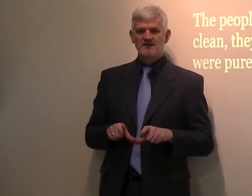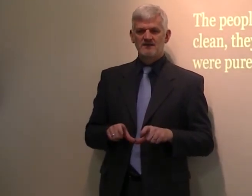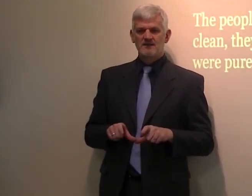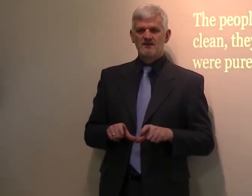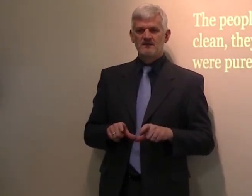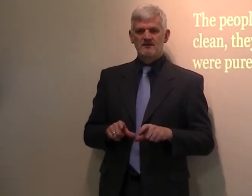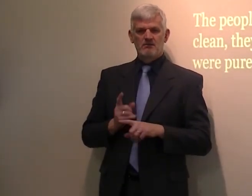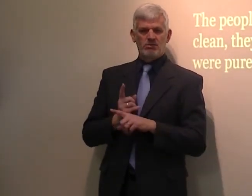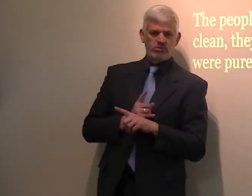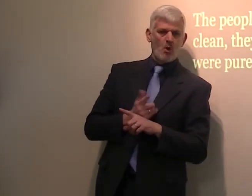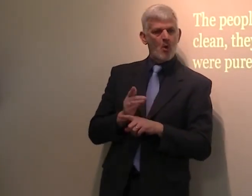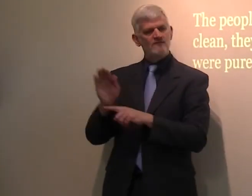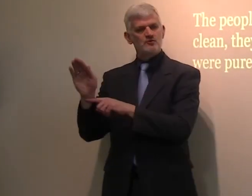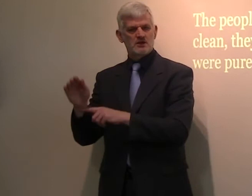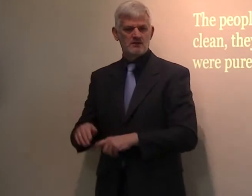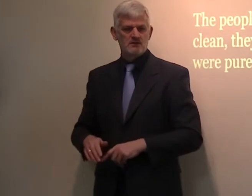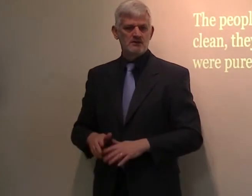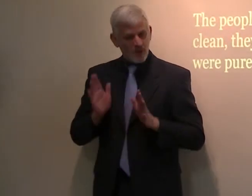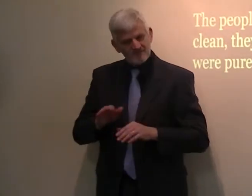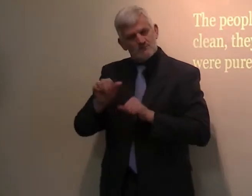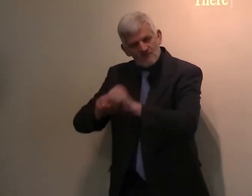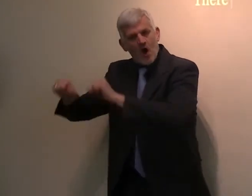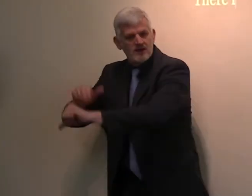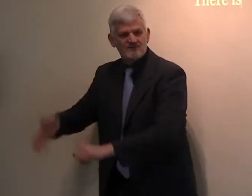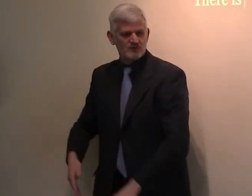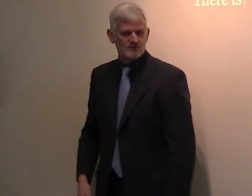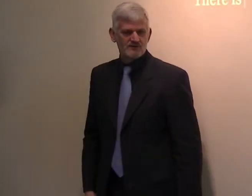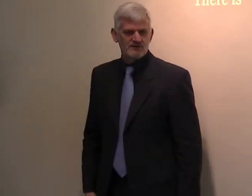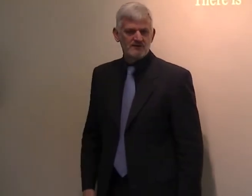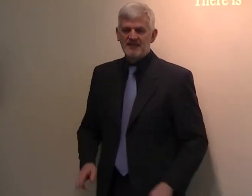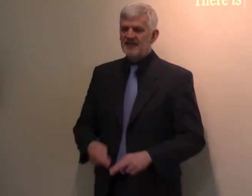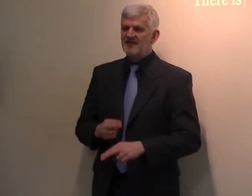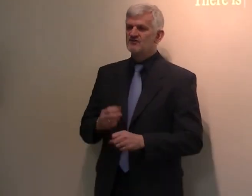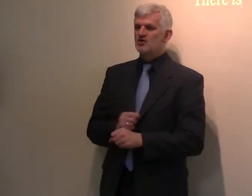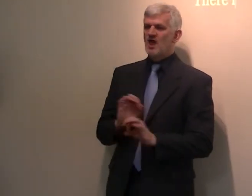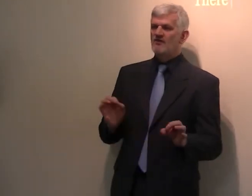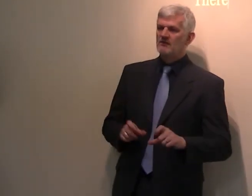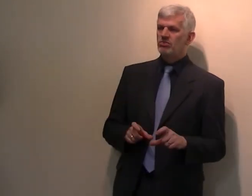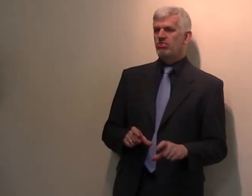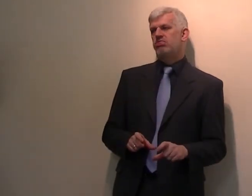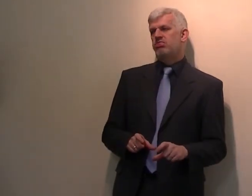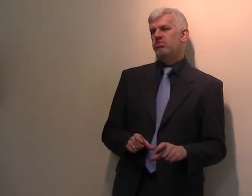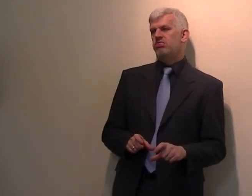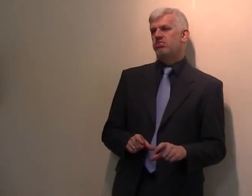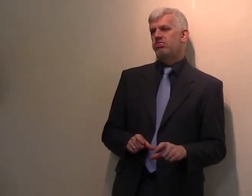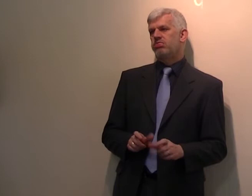neutral gear. You move on, If not, you become stagnant. And that's dangerous. Now